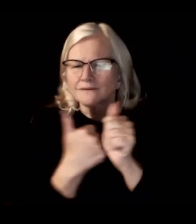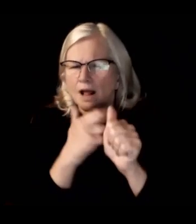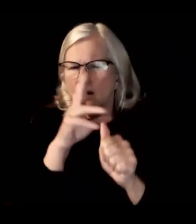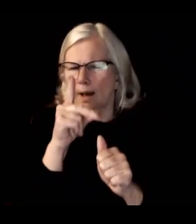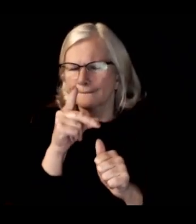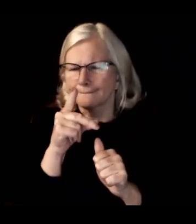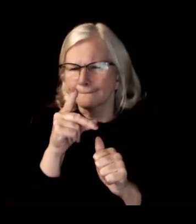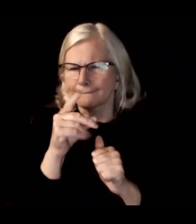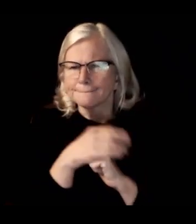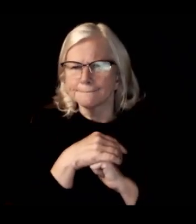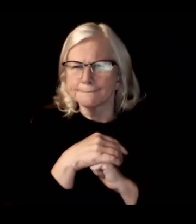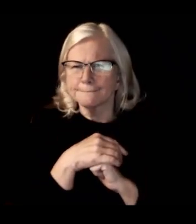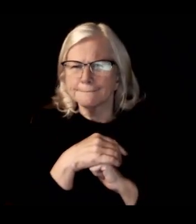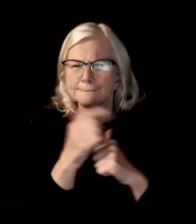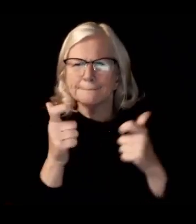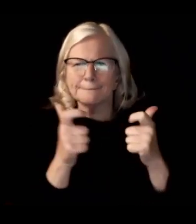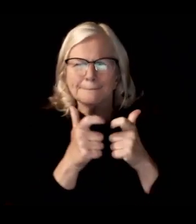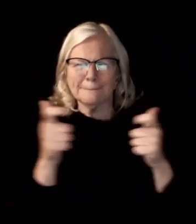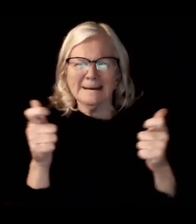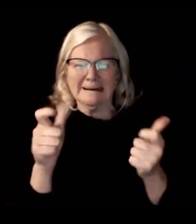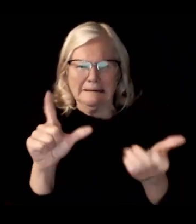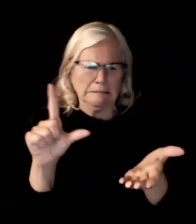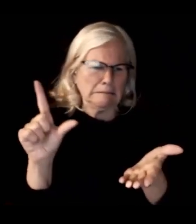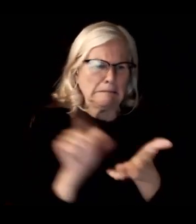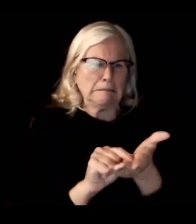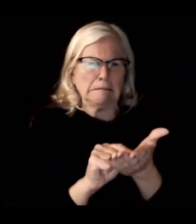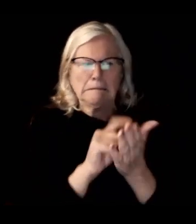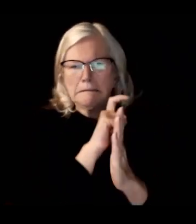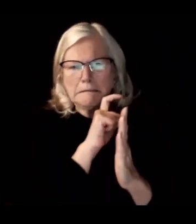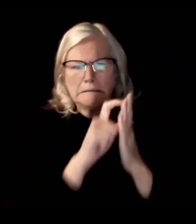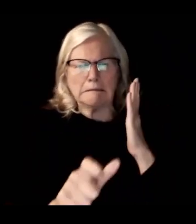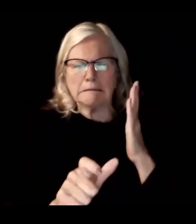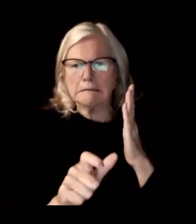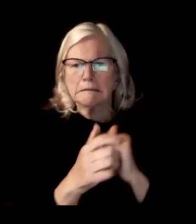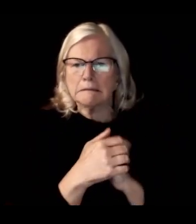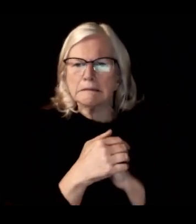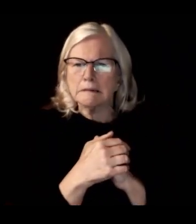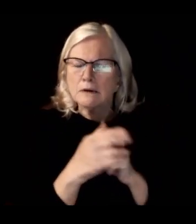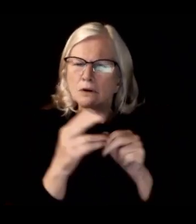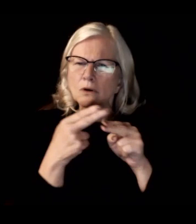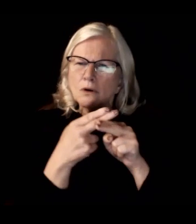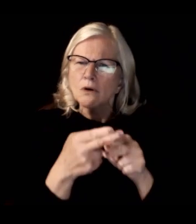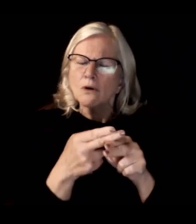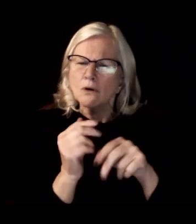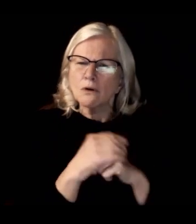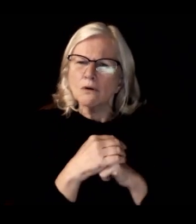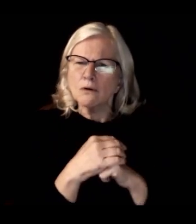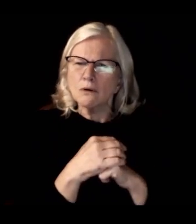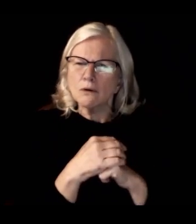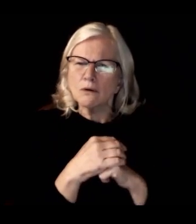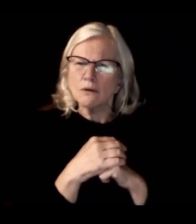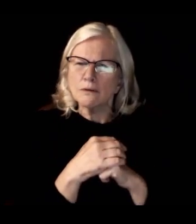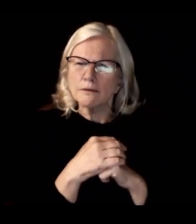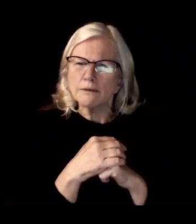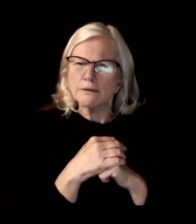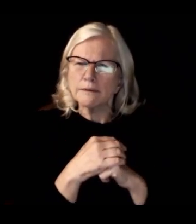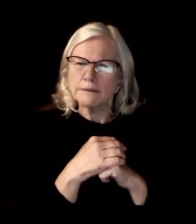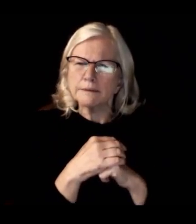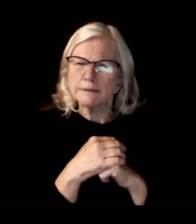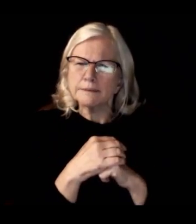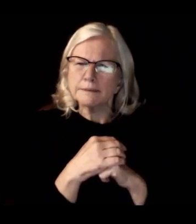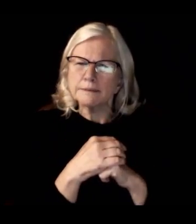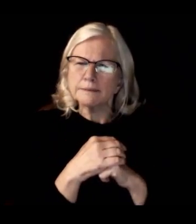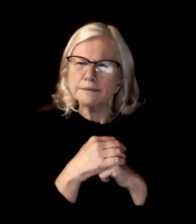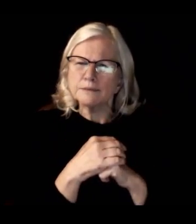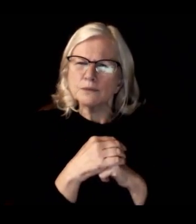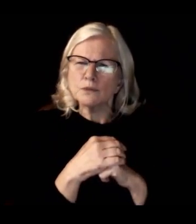that just came out that called Sturgis the super spreader event. They had tracked cell phone data to find out where